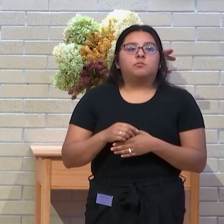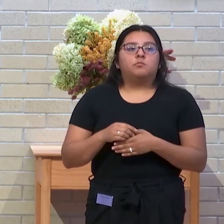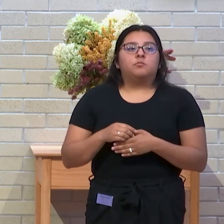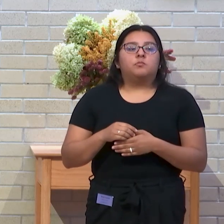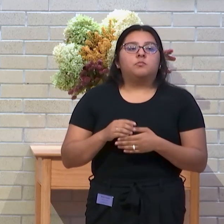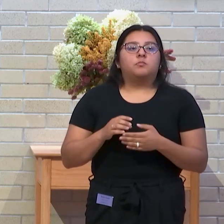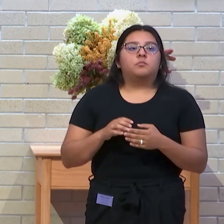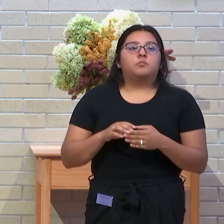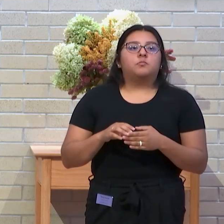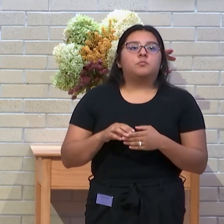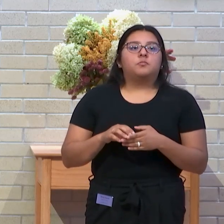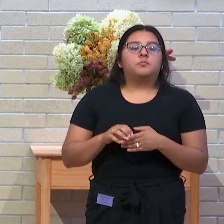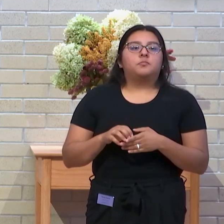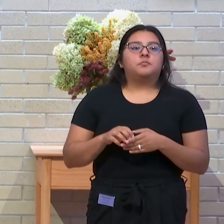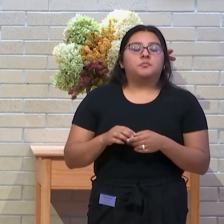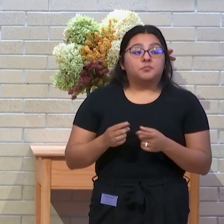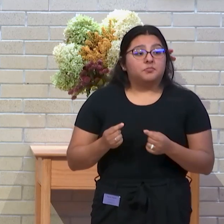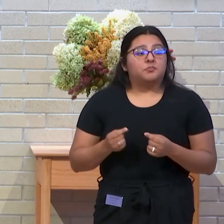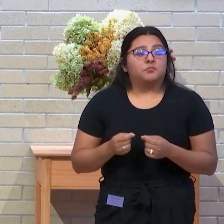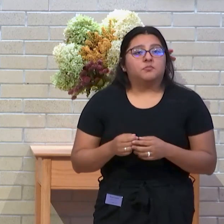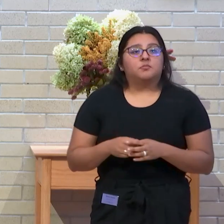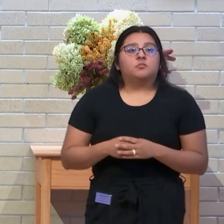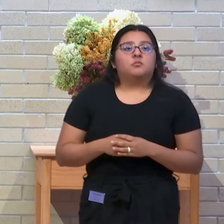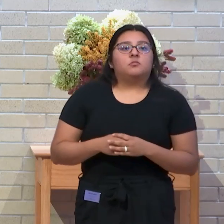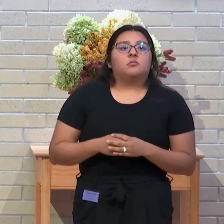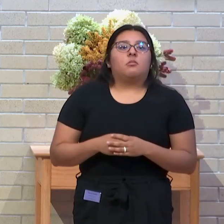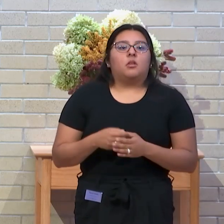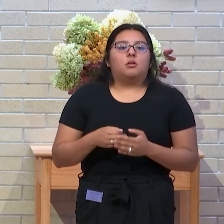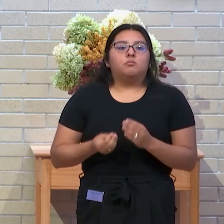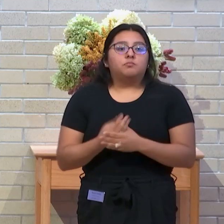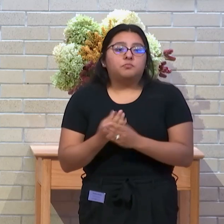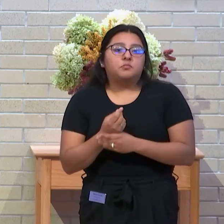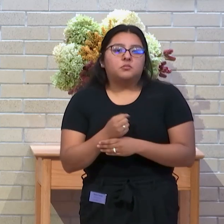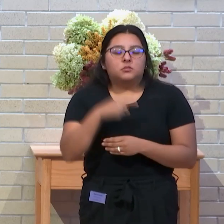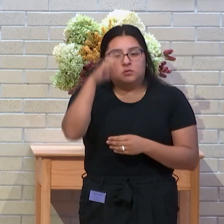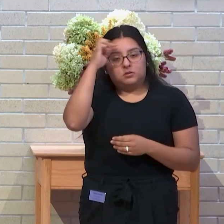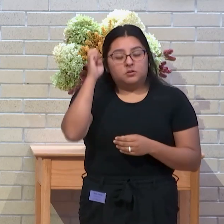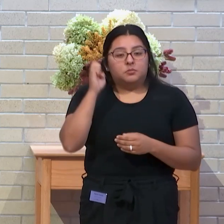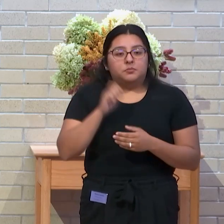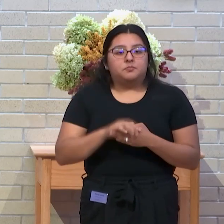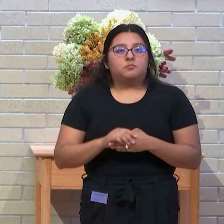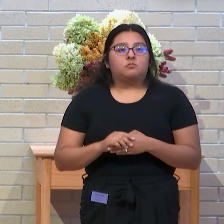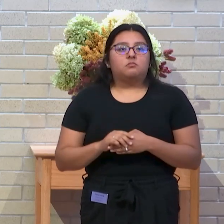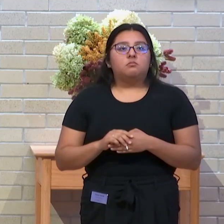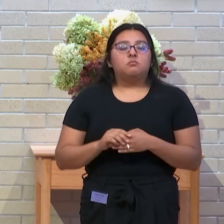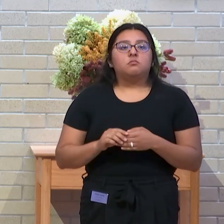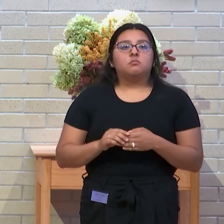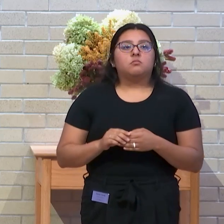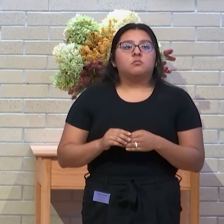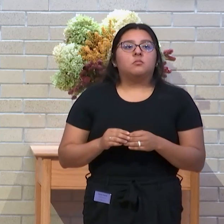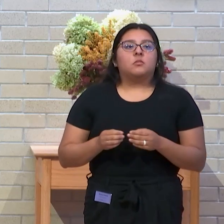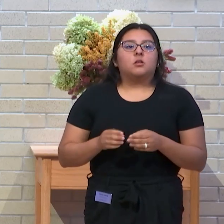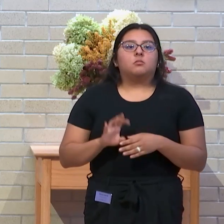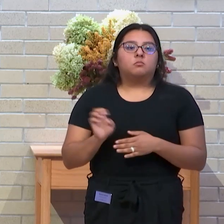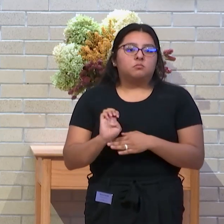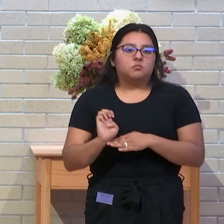did that. And today we are featuring the spring and summer Ecuador units from last